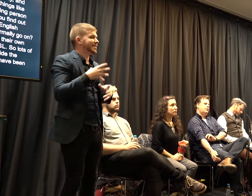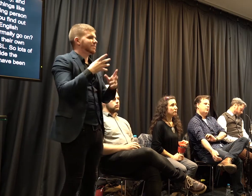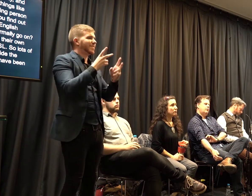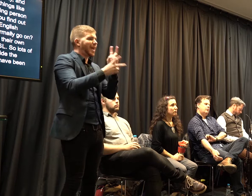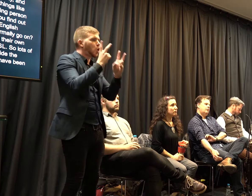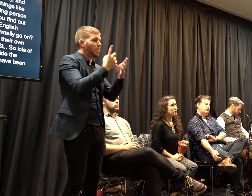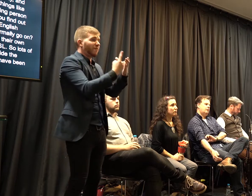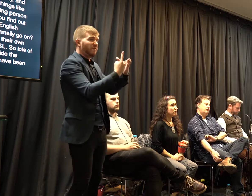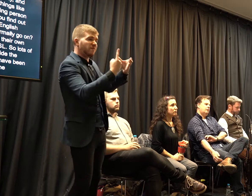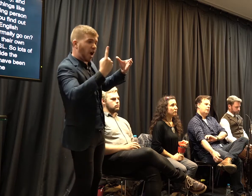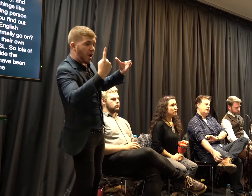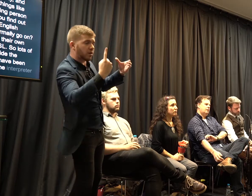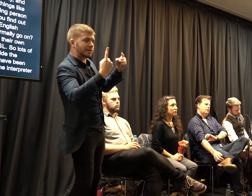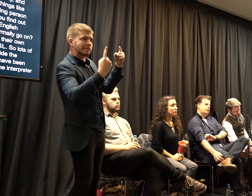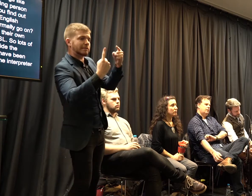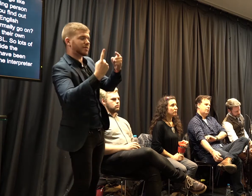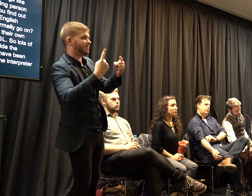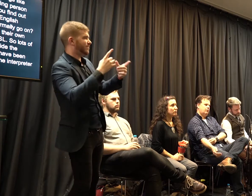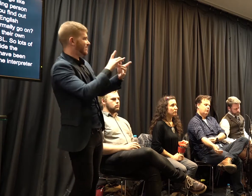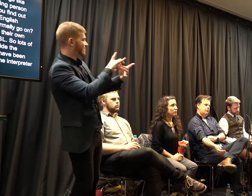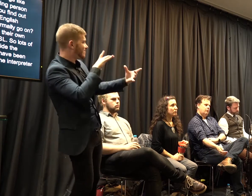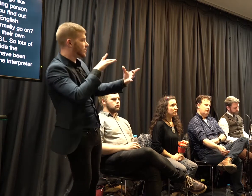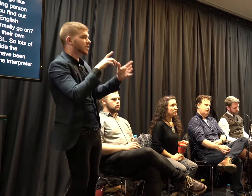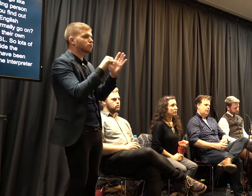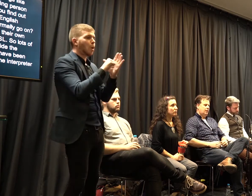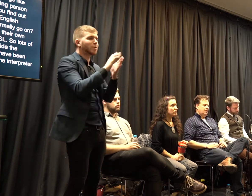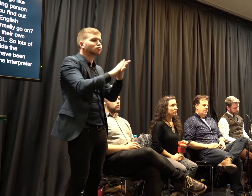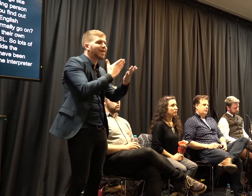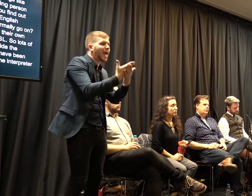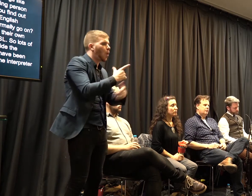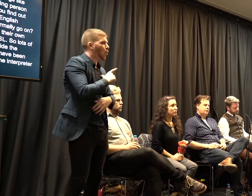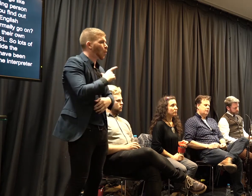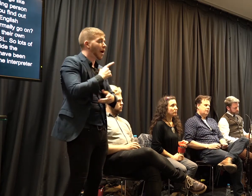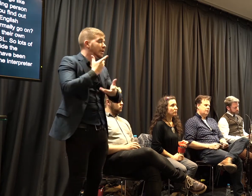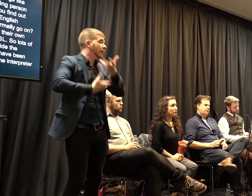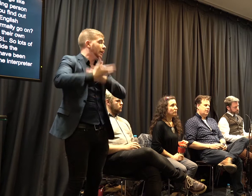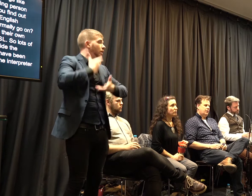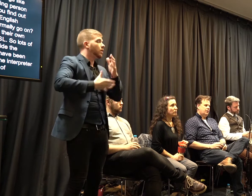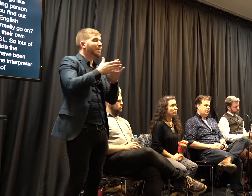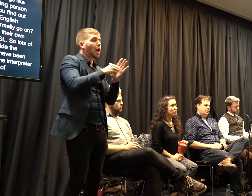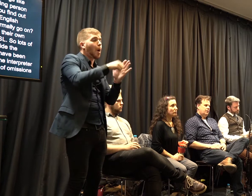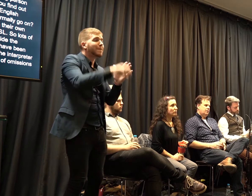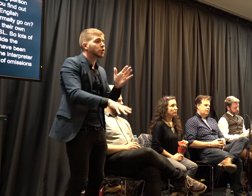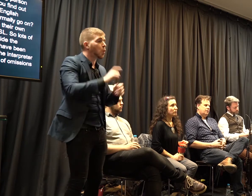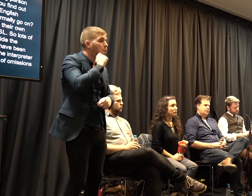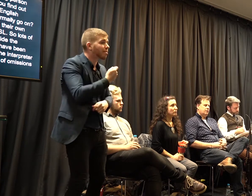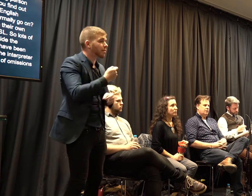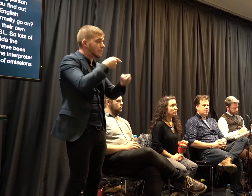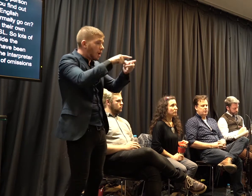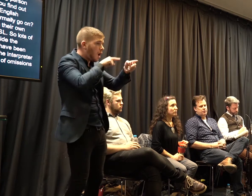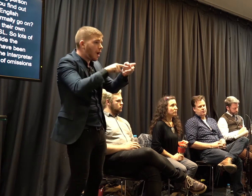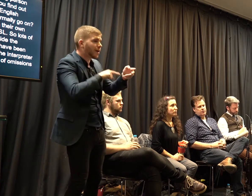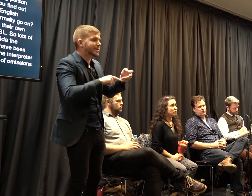interpreter's in, problems with translation because of omissions. That came from the interpreter, not from the deaf